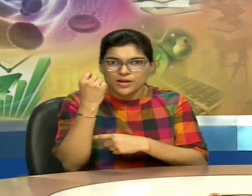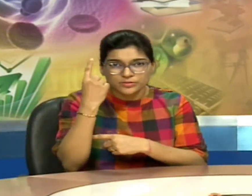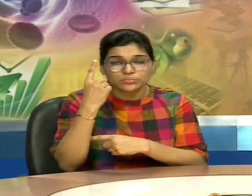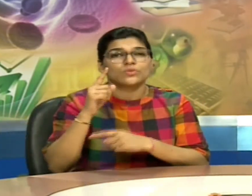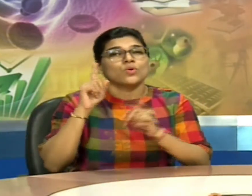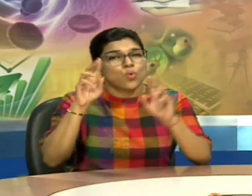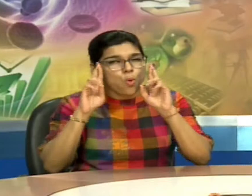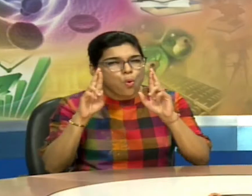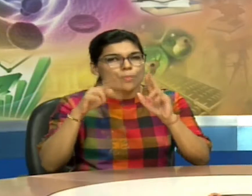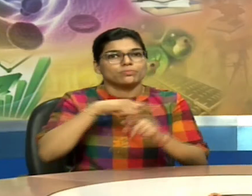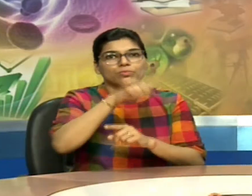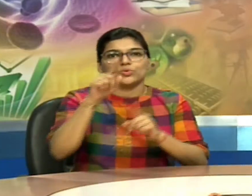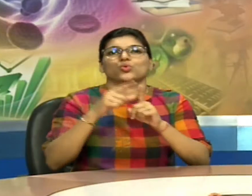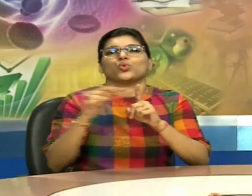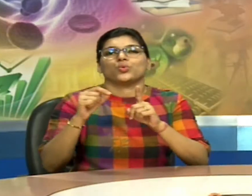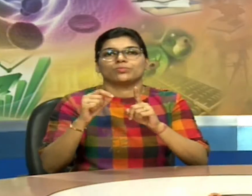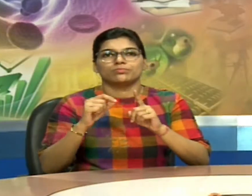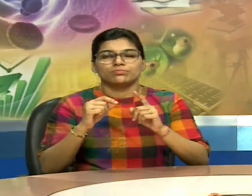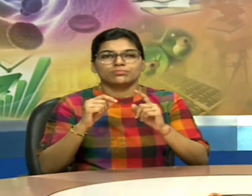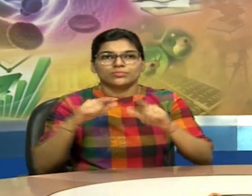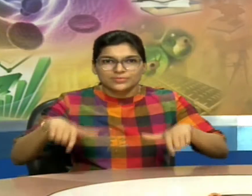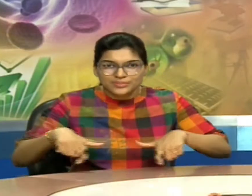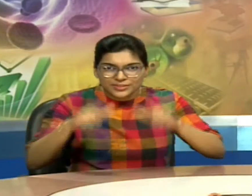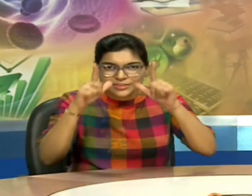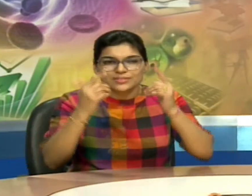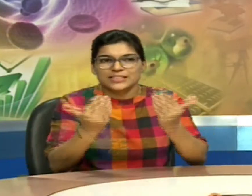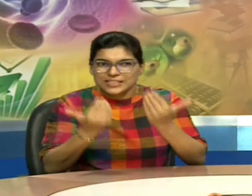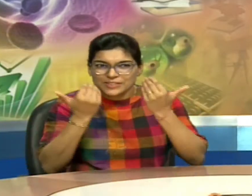So, I hope you all have understood this lesson.